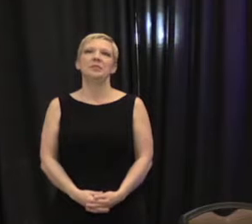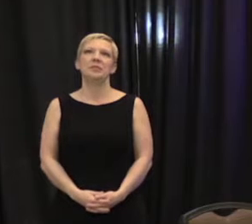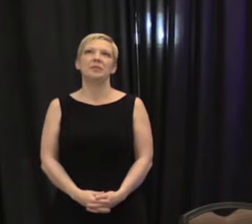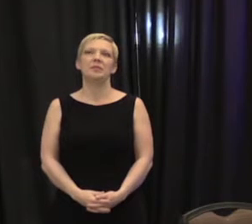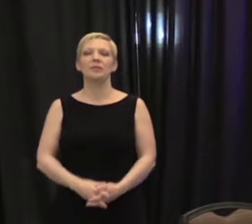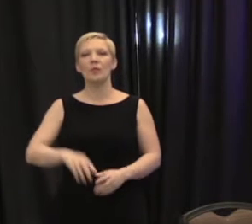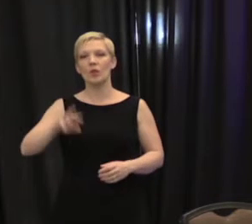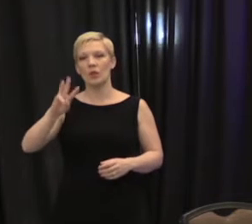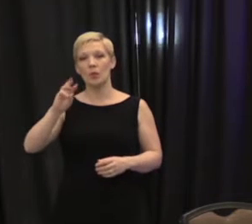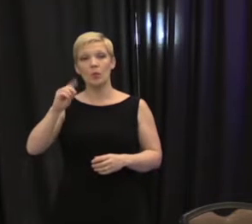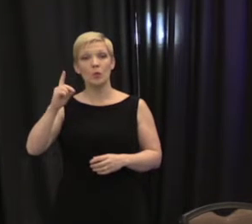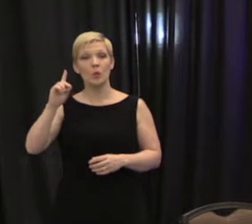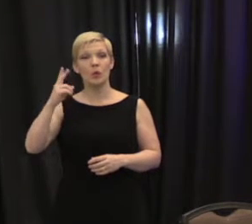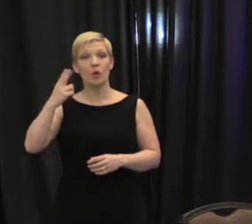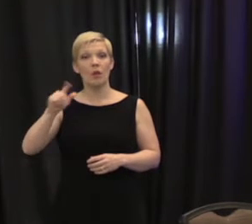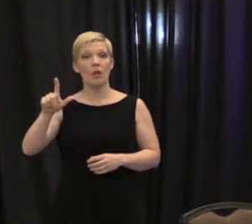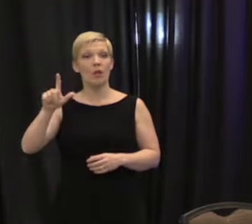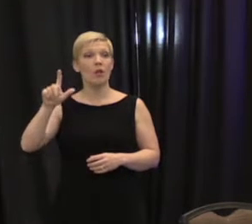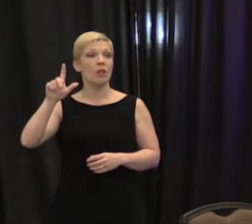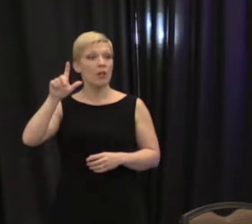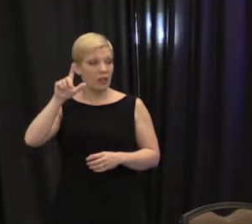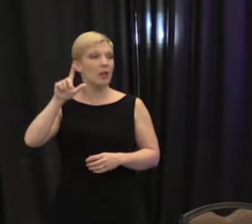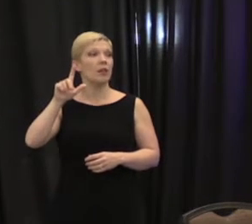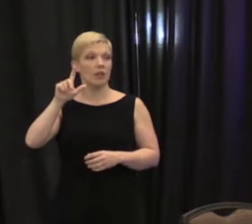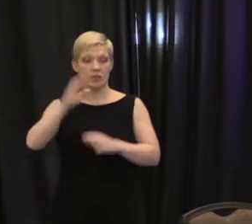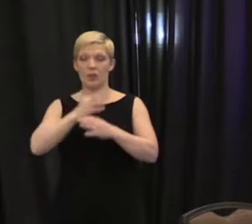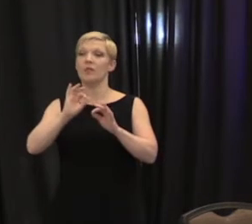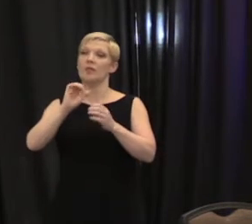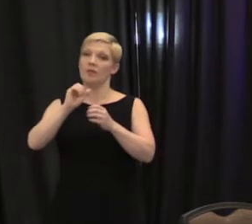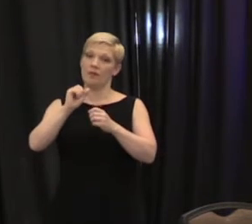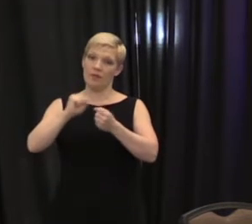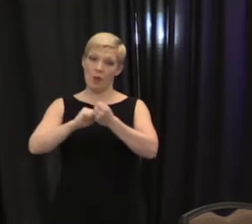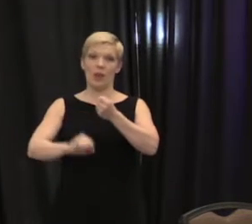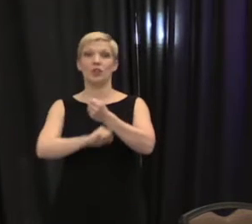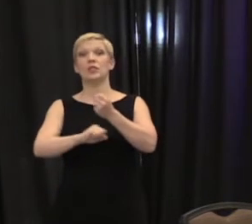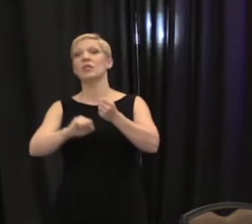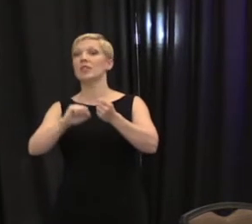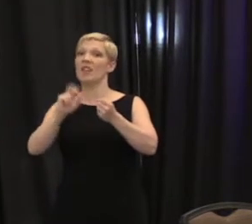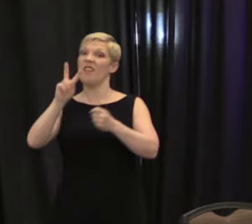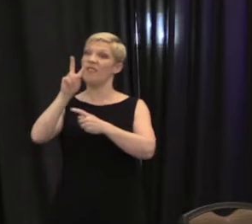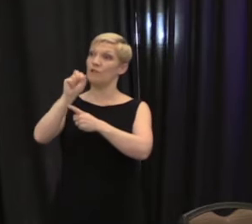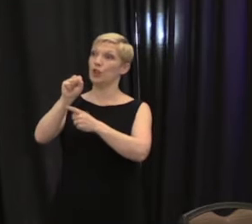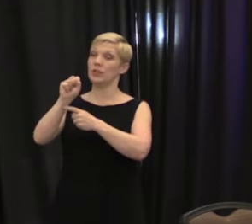So Woodhull Freedom Foundation versus the United States of America, right?